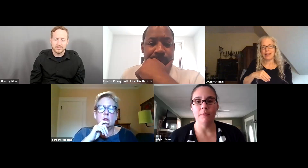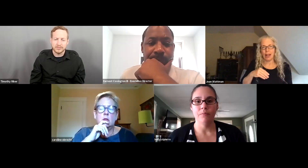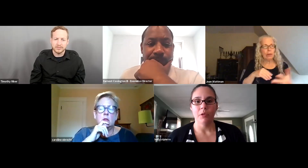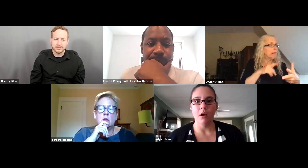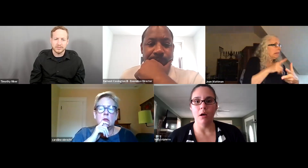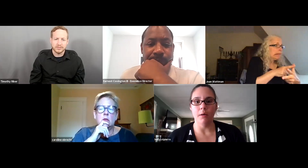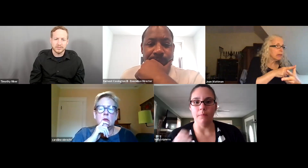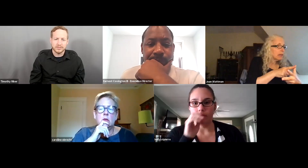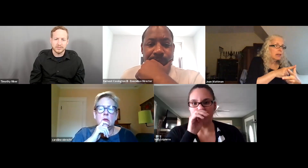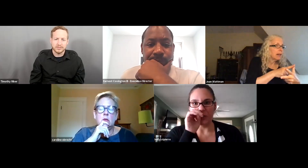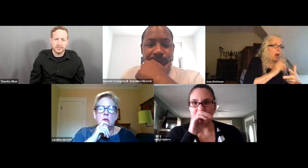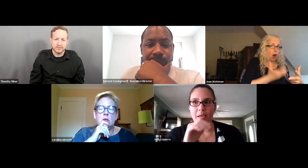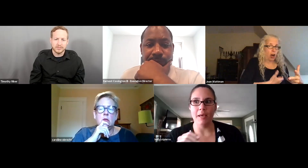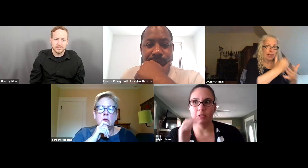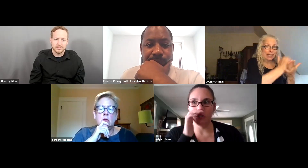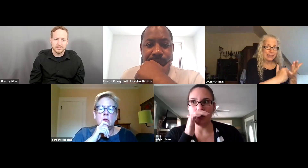with.